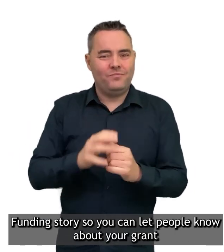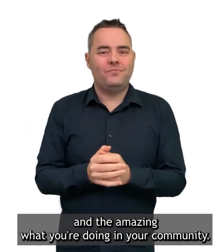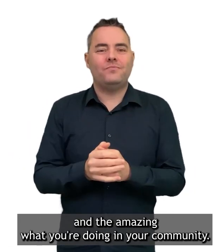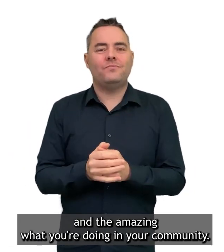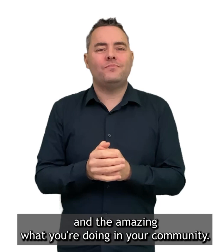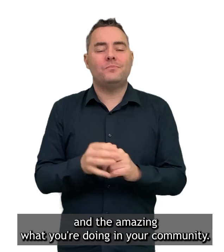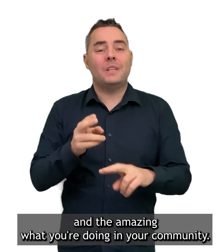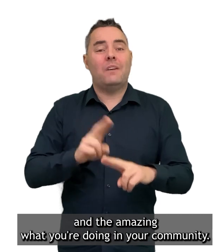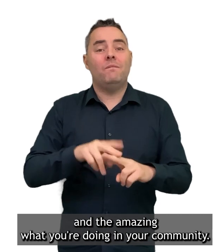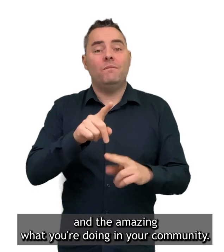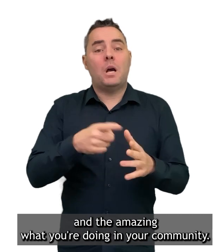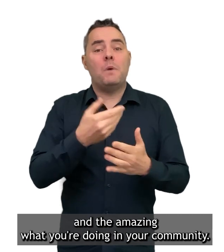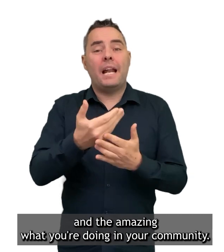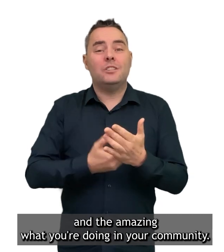grant and the amazing work you're doing in your